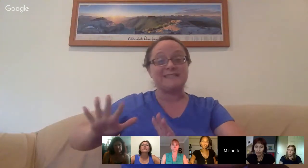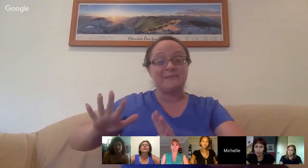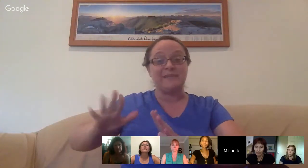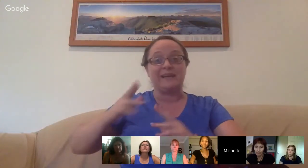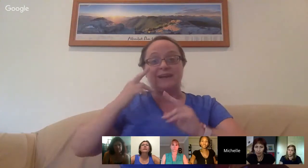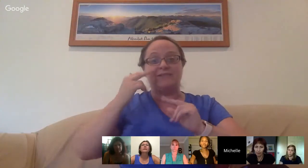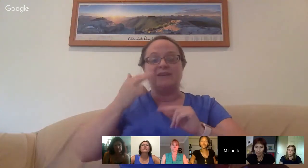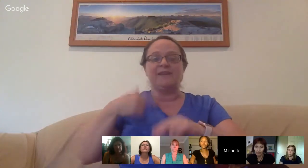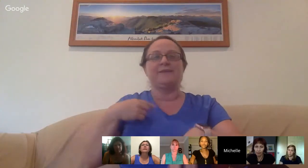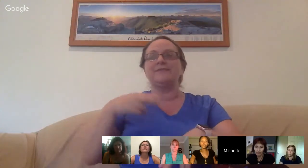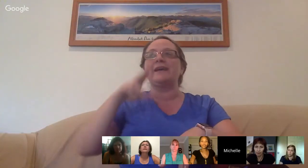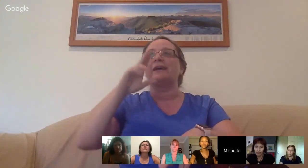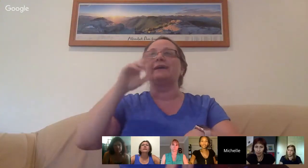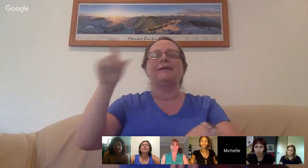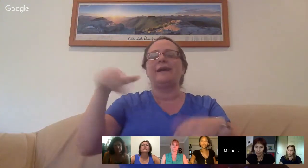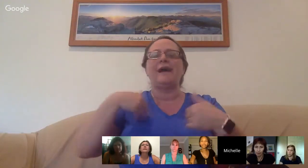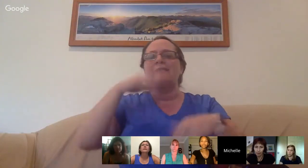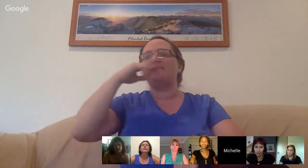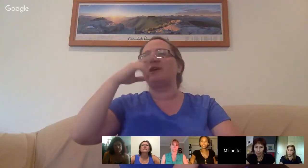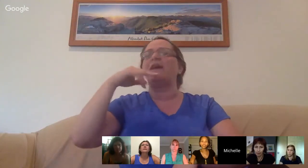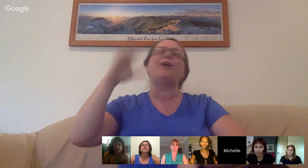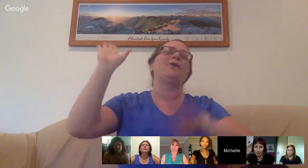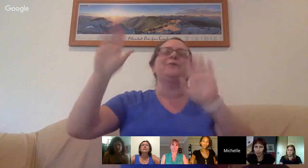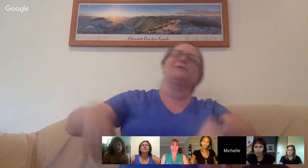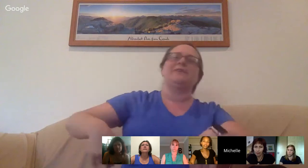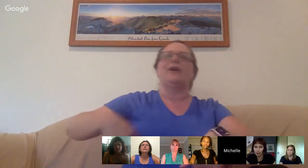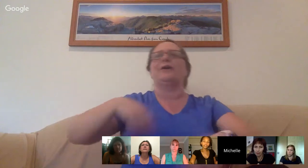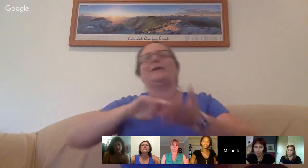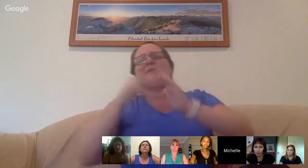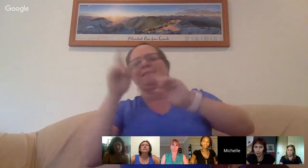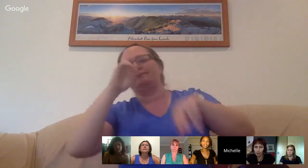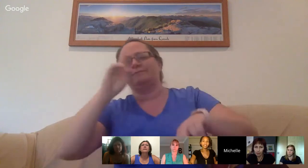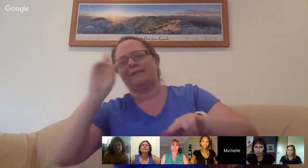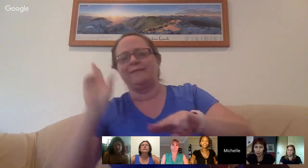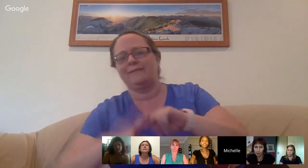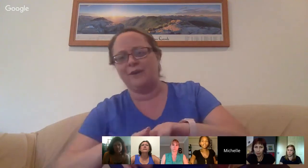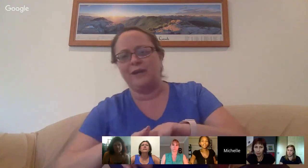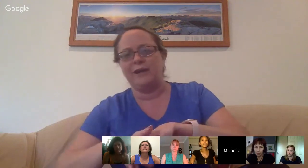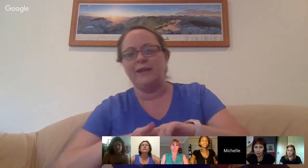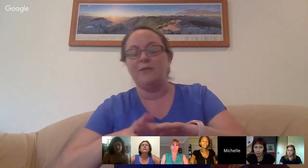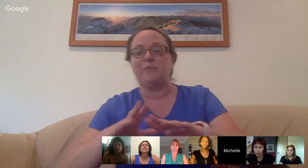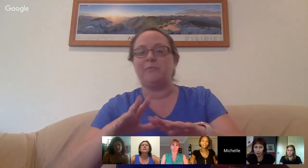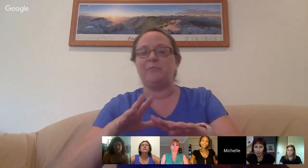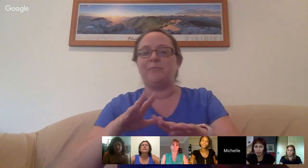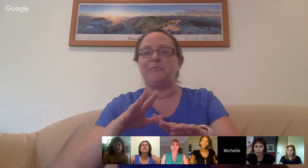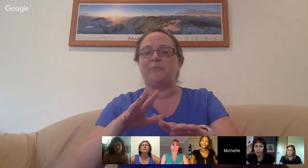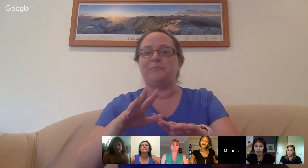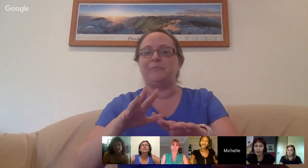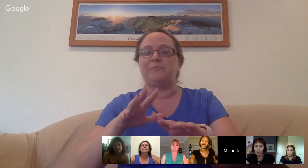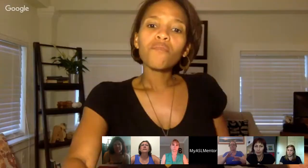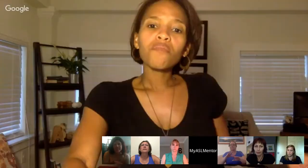self-correcting something kind of, he was like, have fun. Oh, I mean, fun.